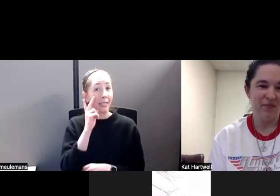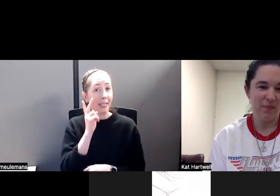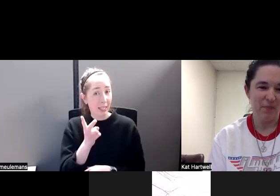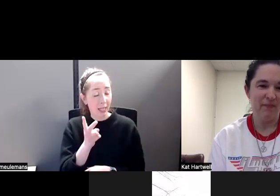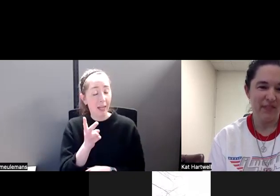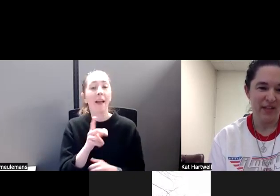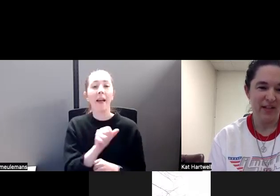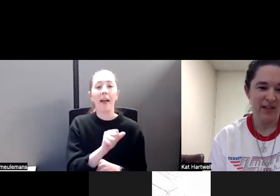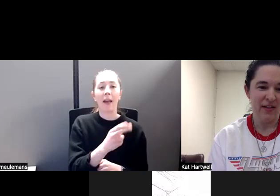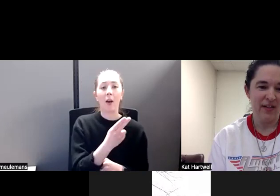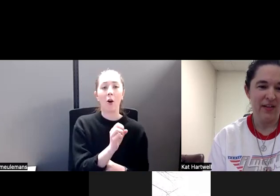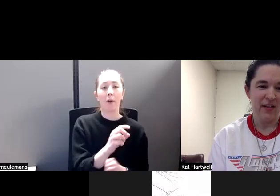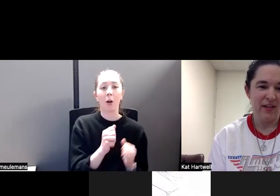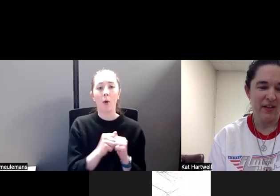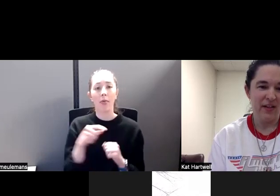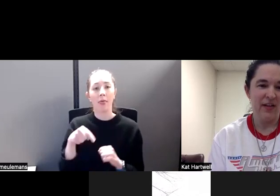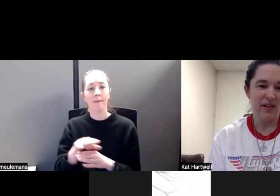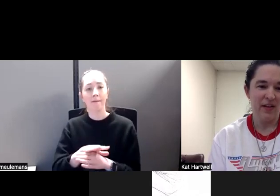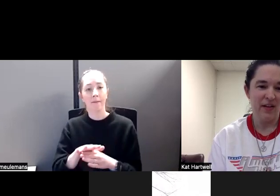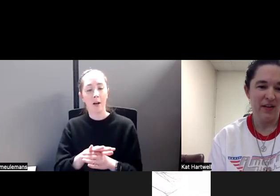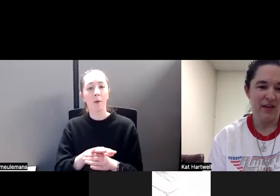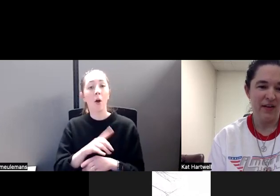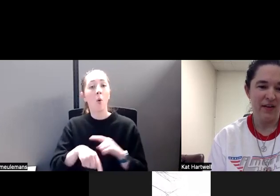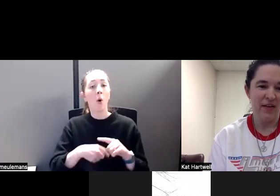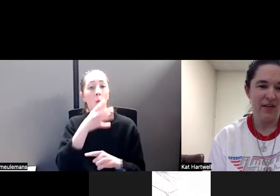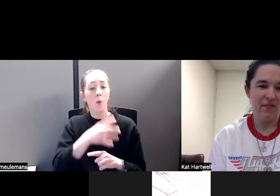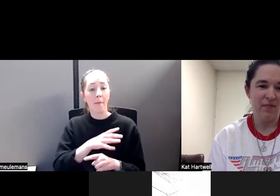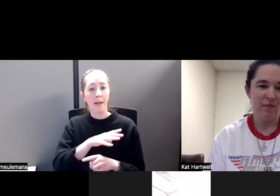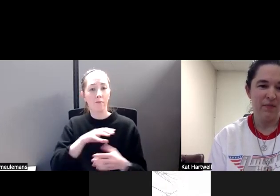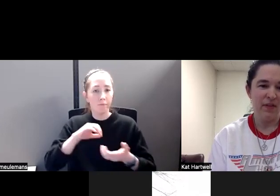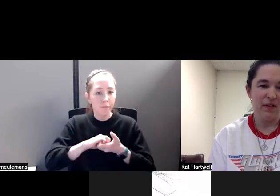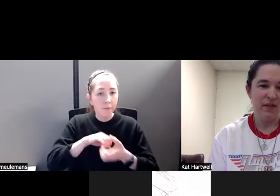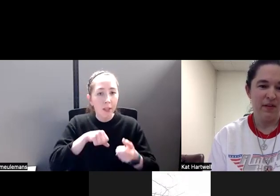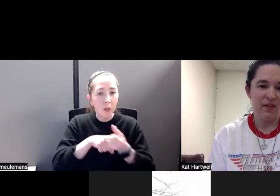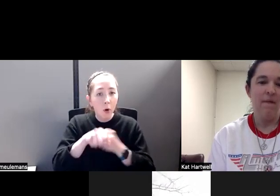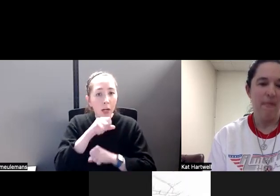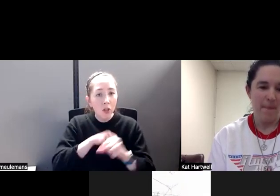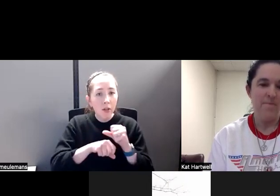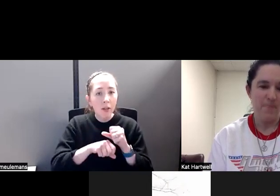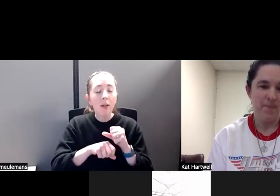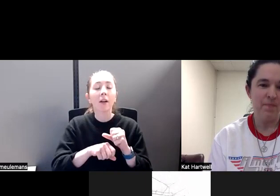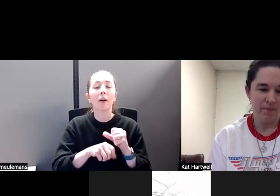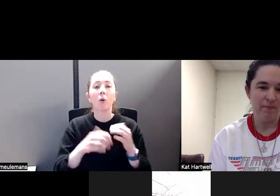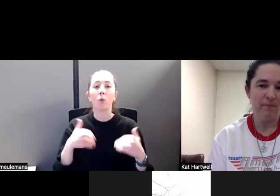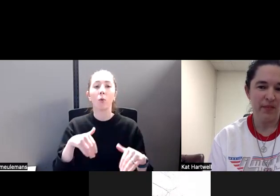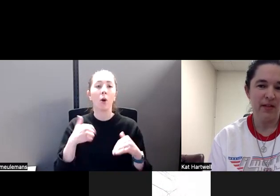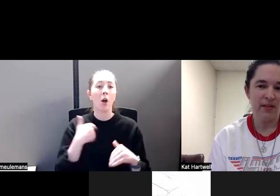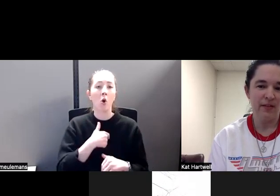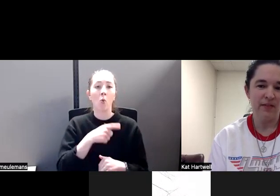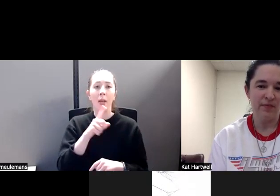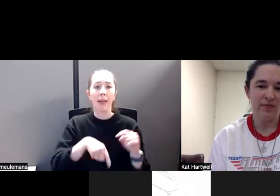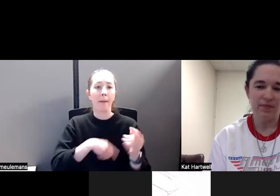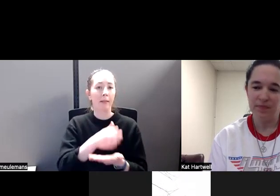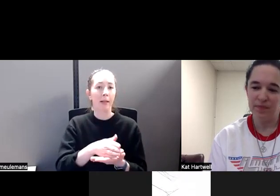Hallmark and B, with this film, is when women band together, we are completely and totally